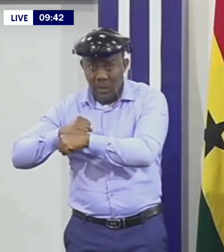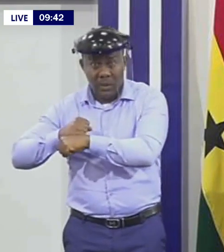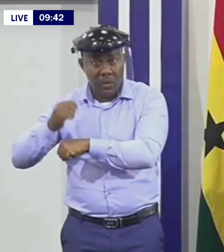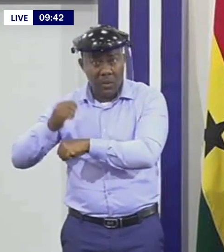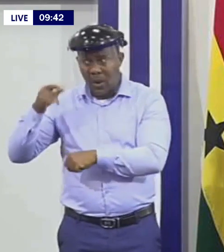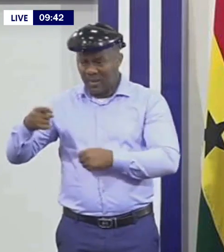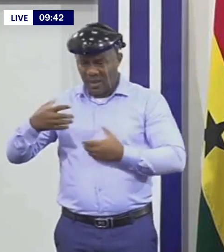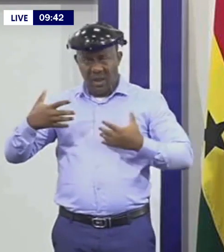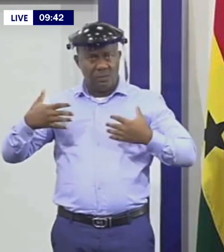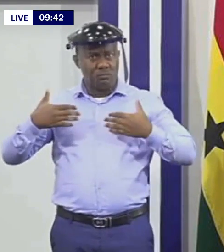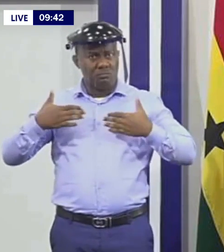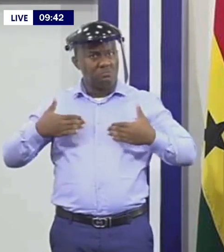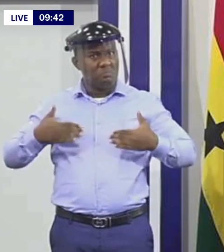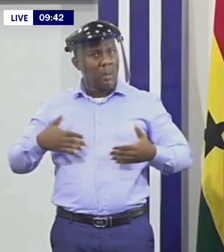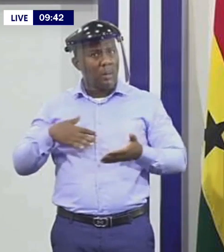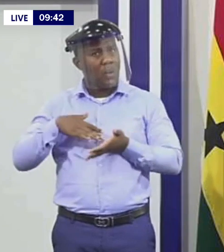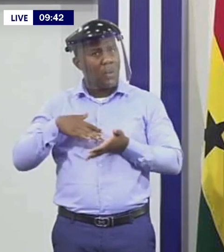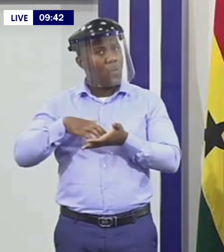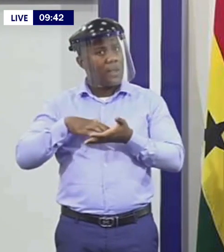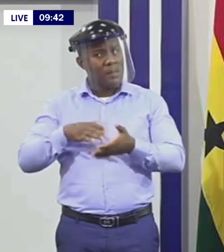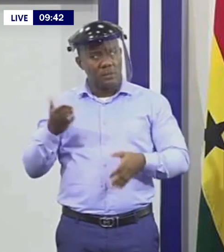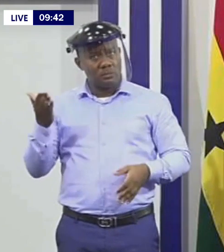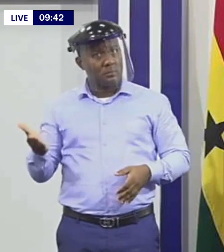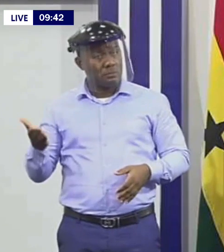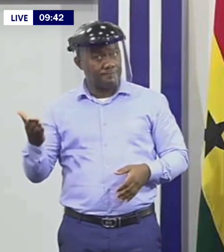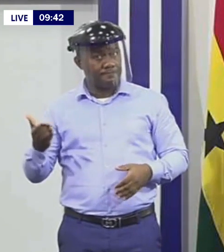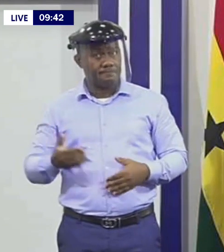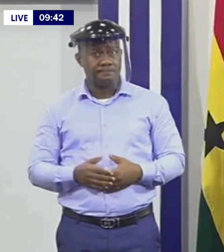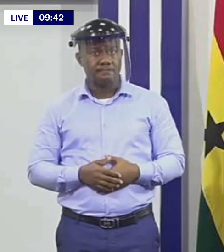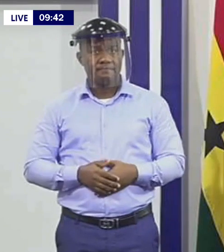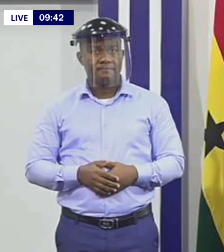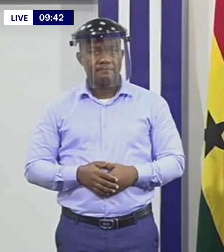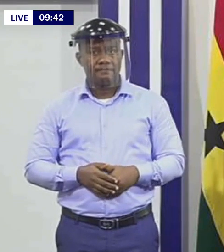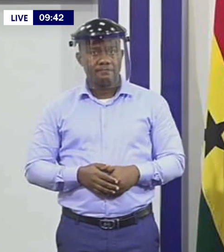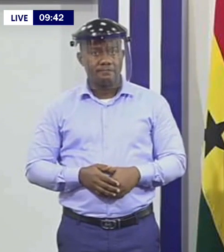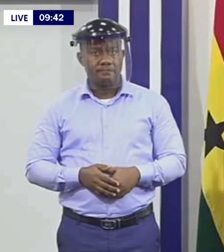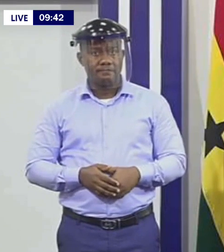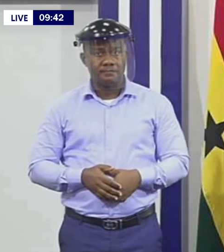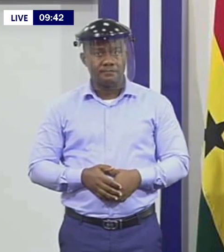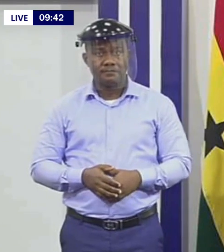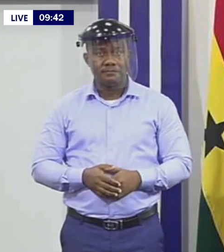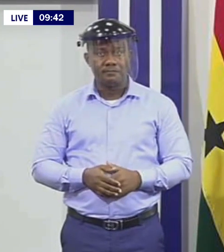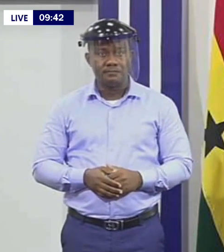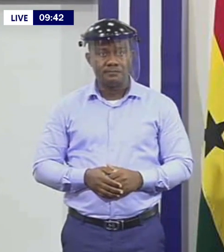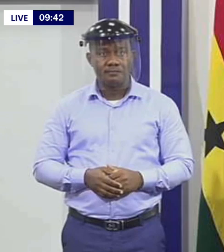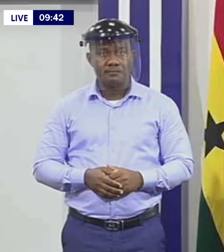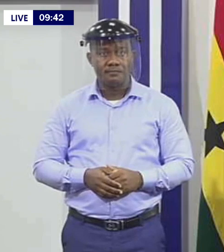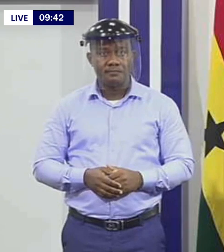risk of moving to the unfortunate end, the death that cannot be reversed.